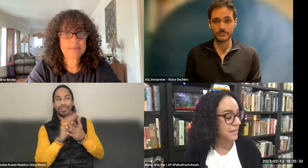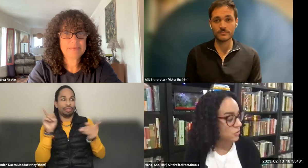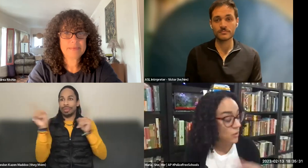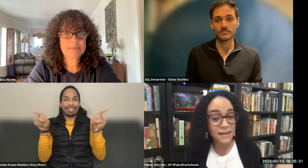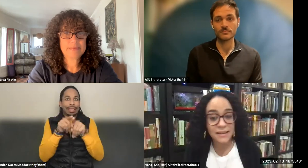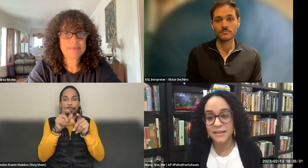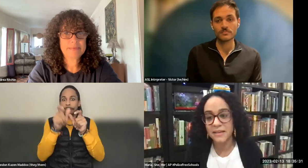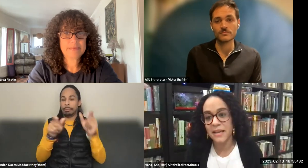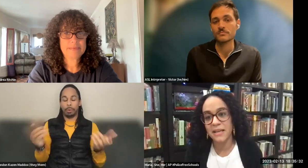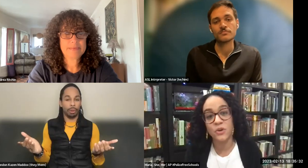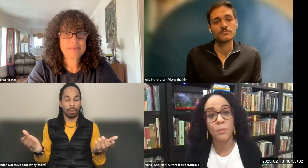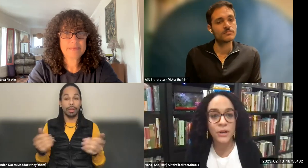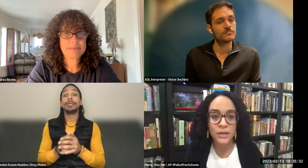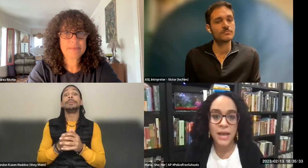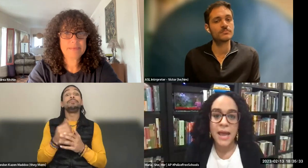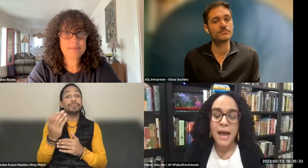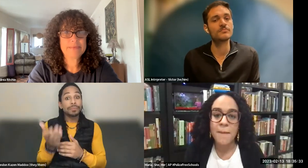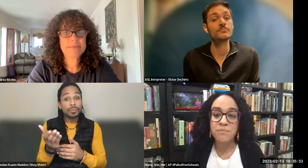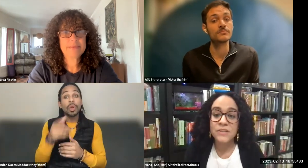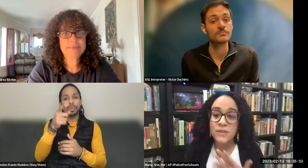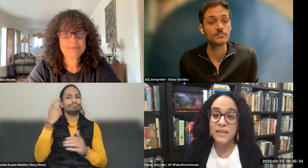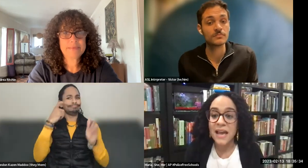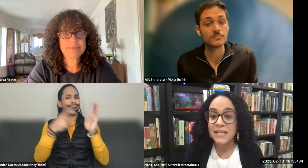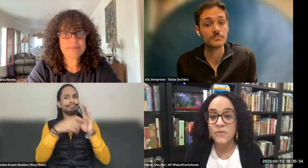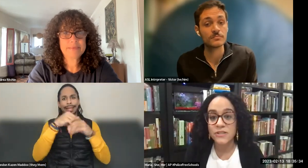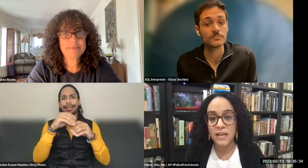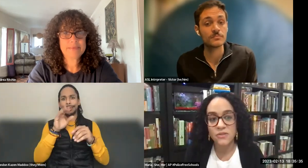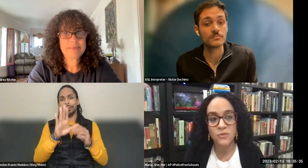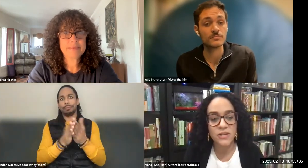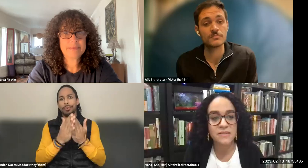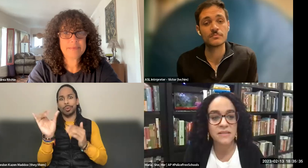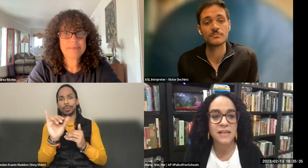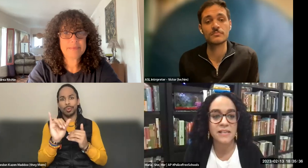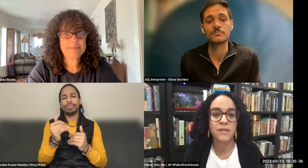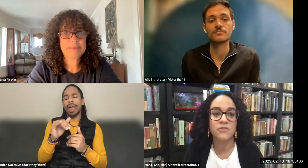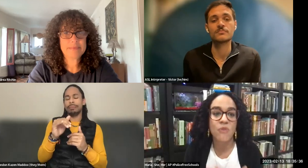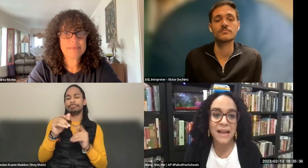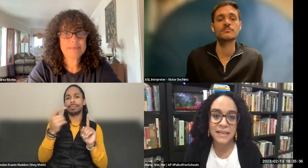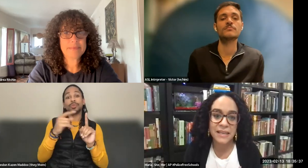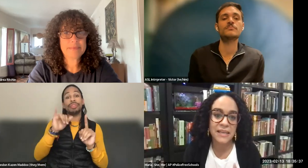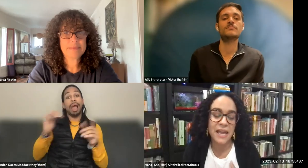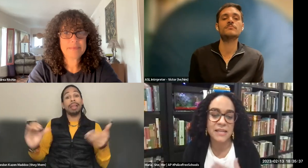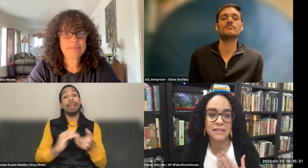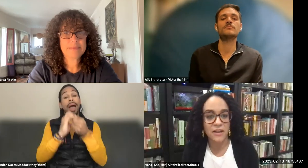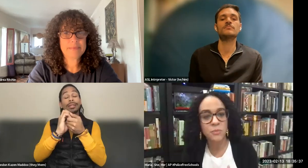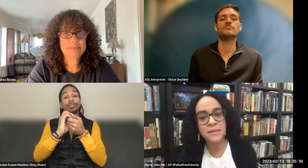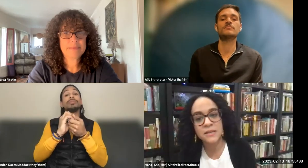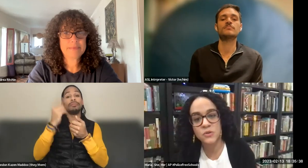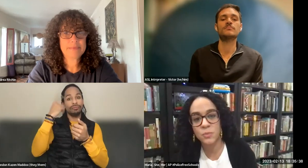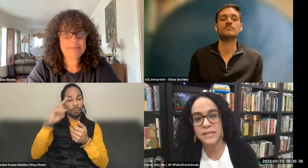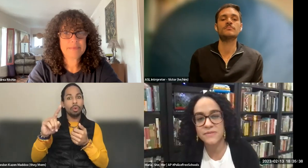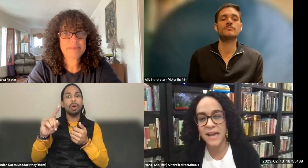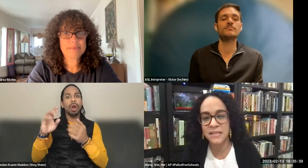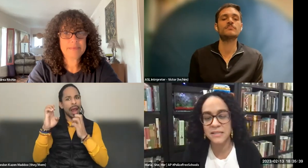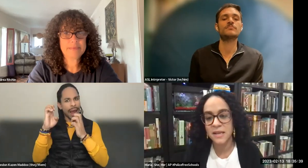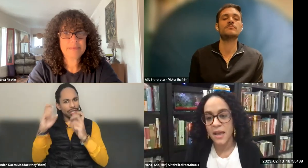Spring Valley. You highlighted it in your book. So the Alliance for Educational Justice has been tracking and documenting